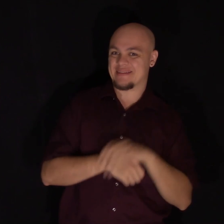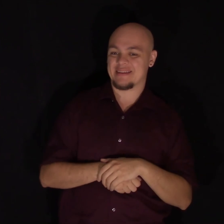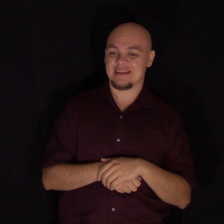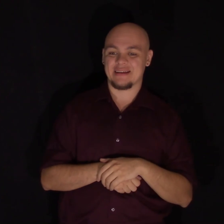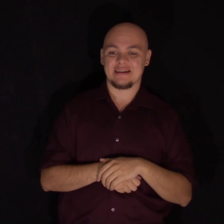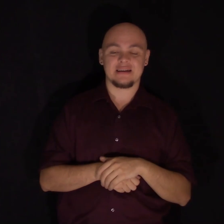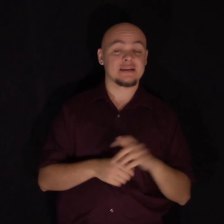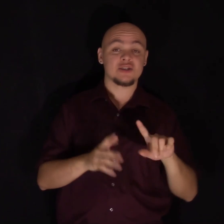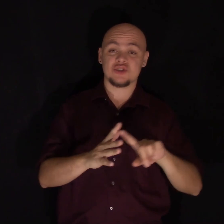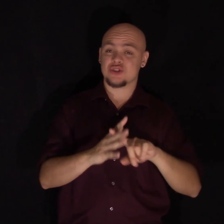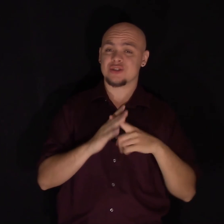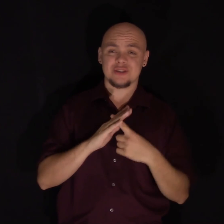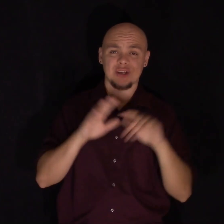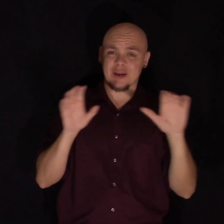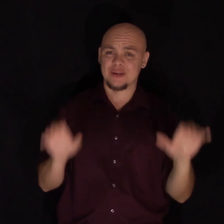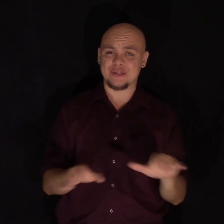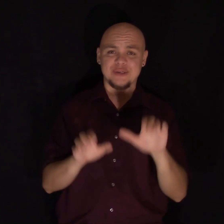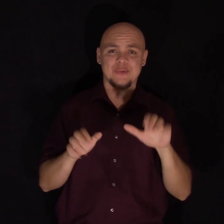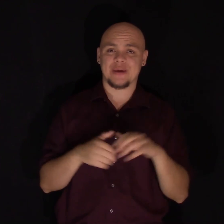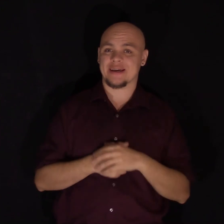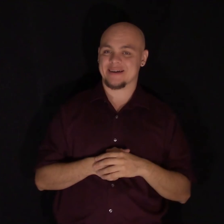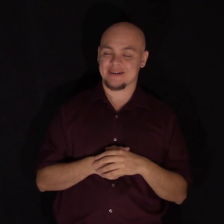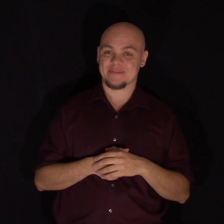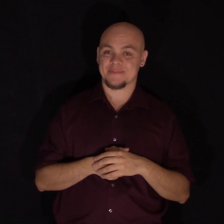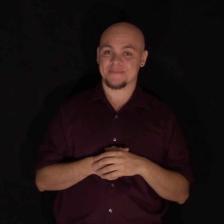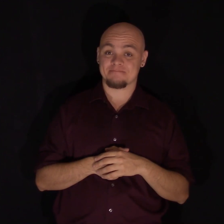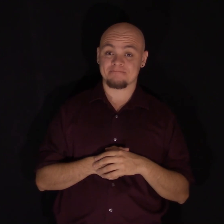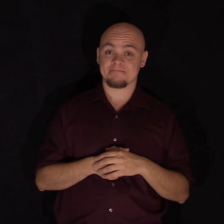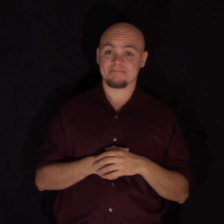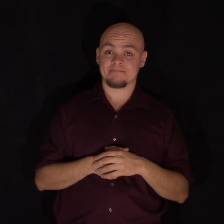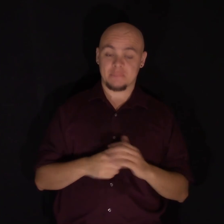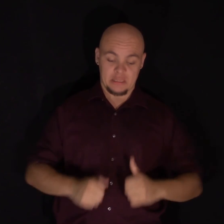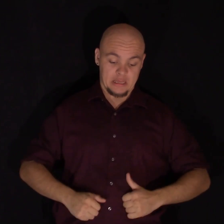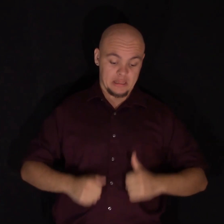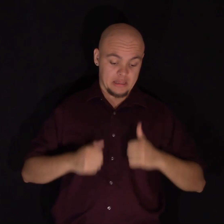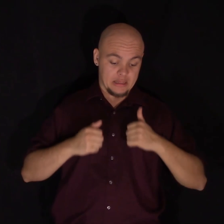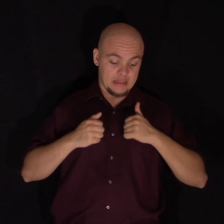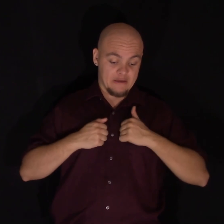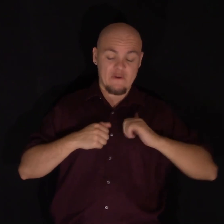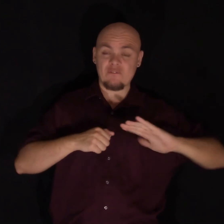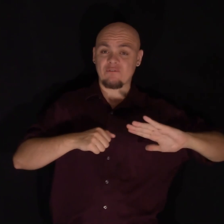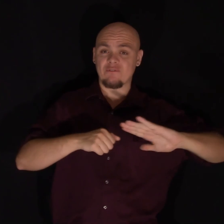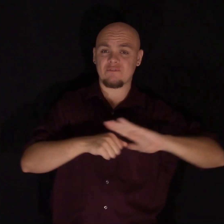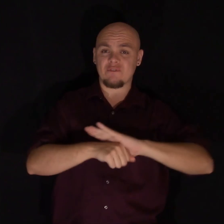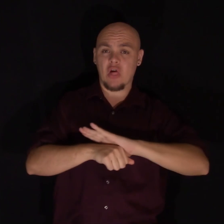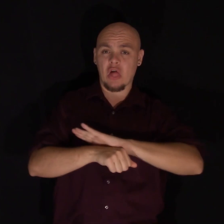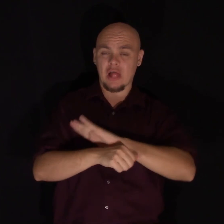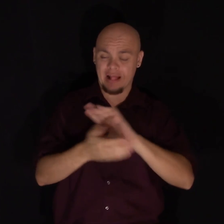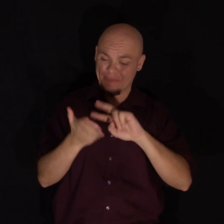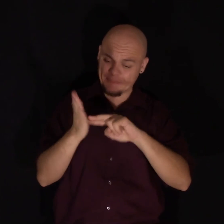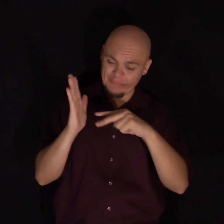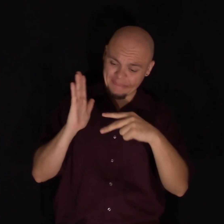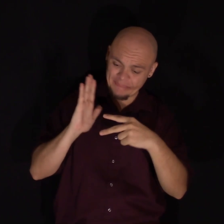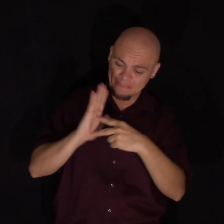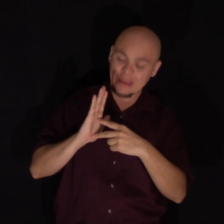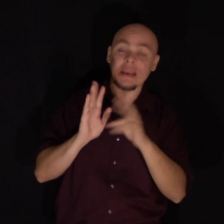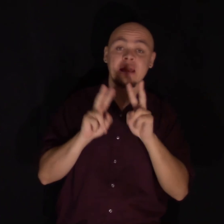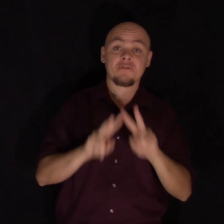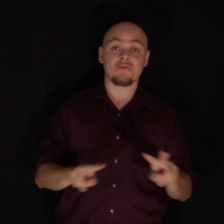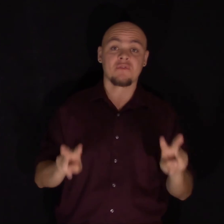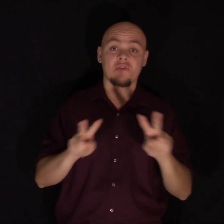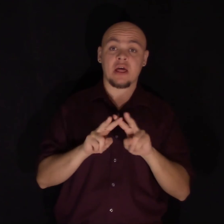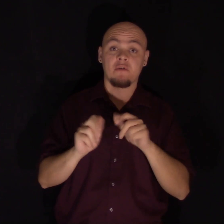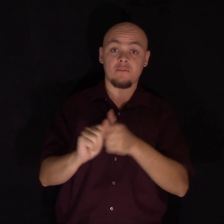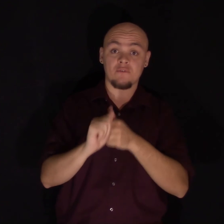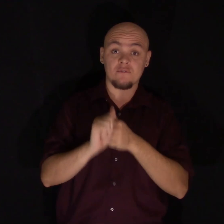Just start doing. Because to live a life full of meaning and value, you don't